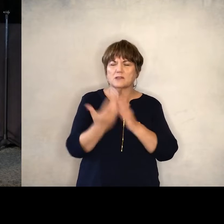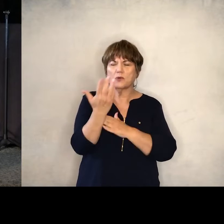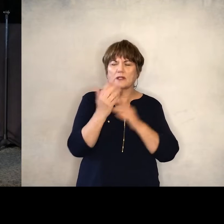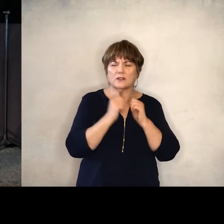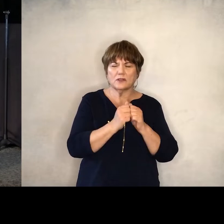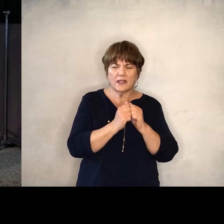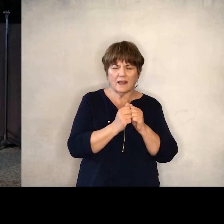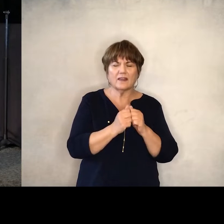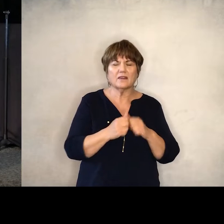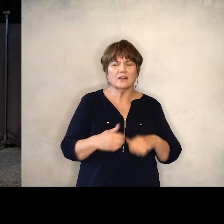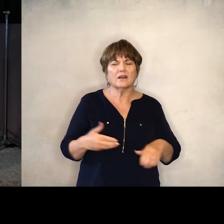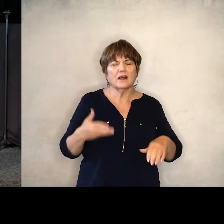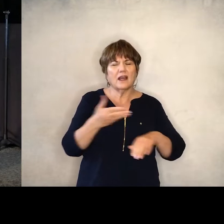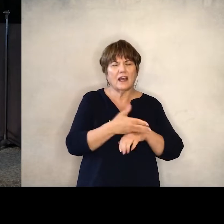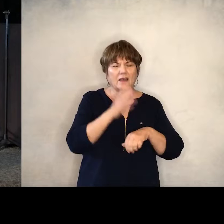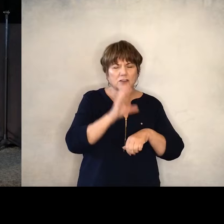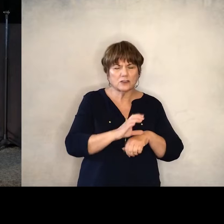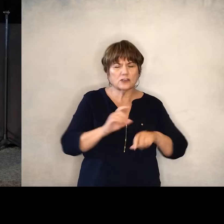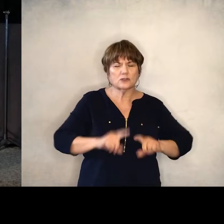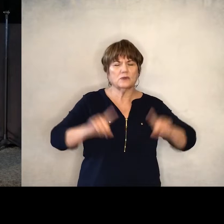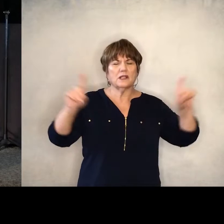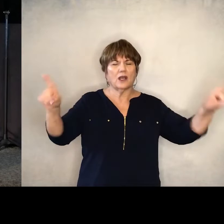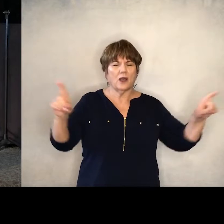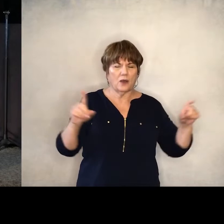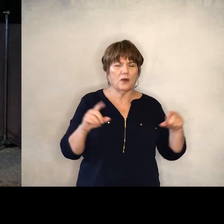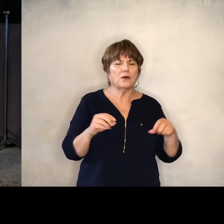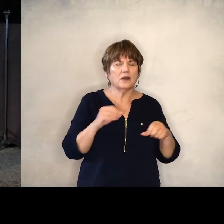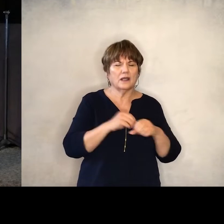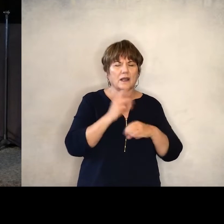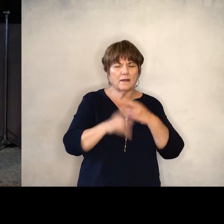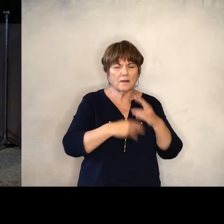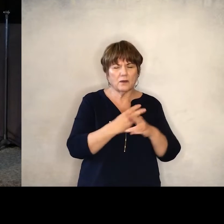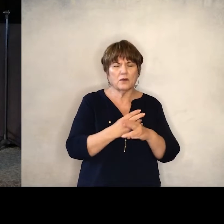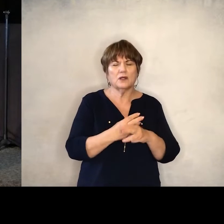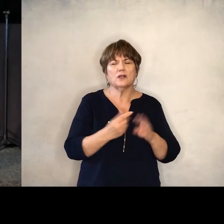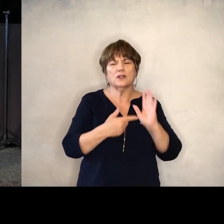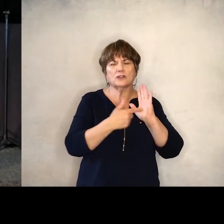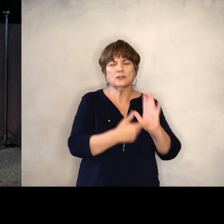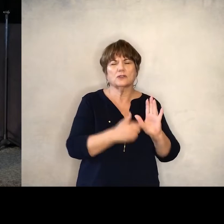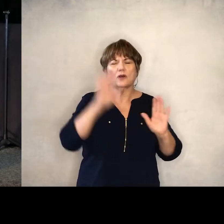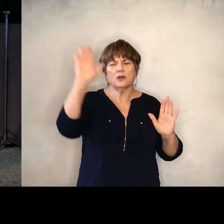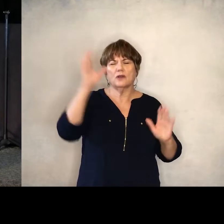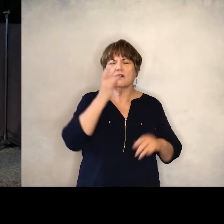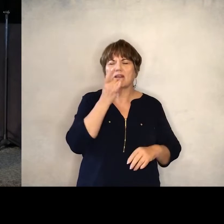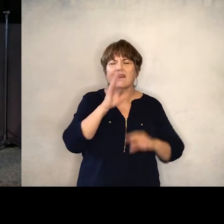into the world being the light and the love that you have called us to be.